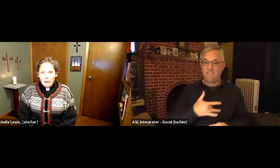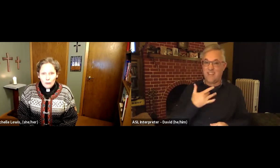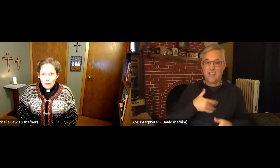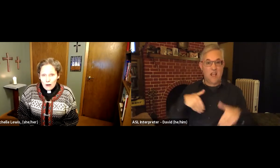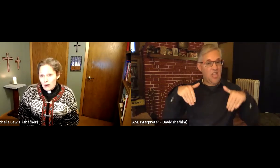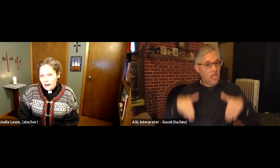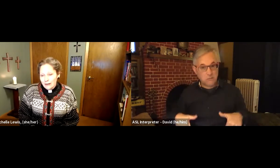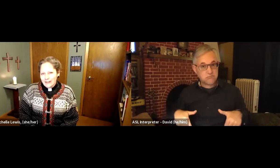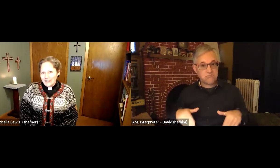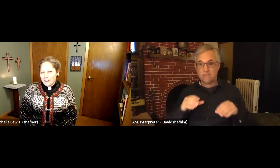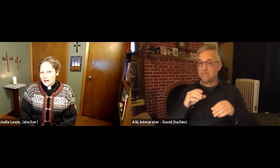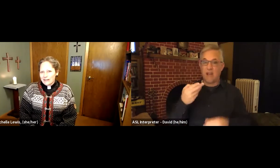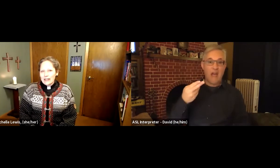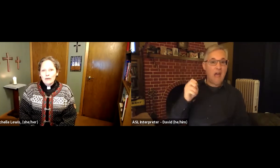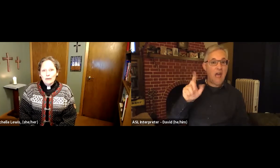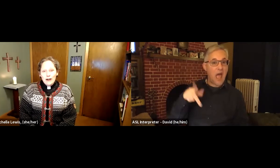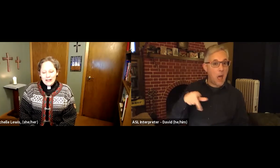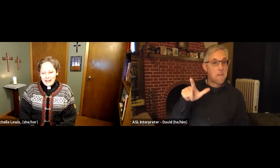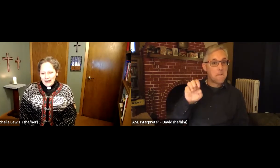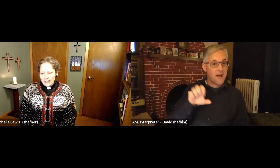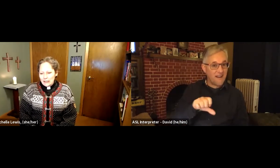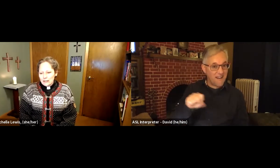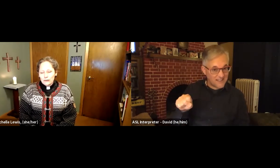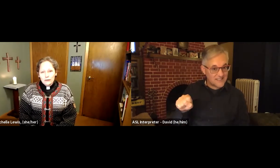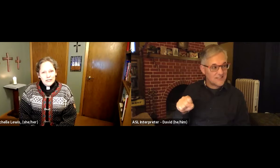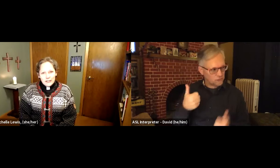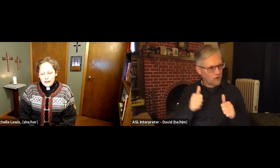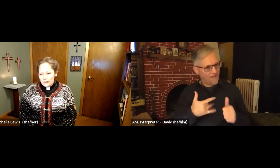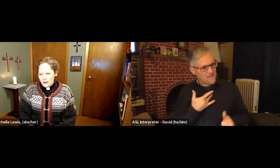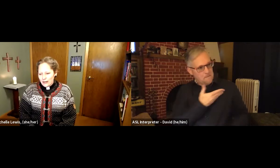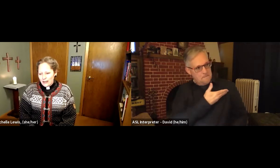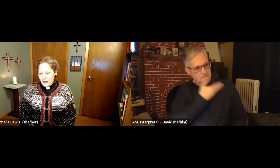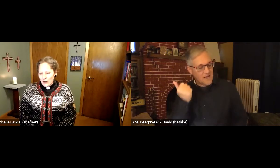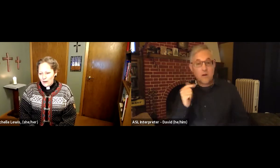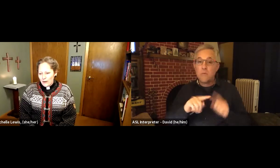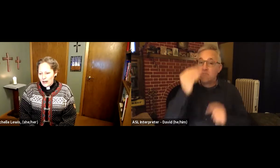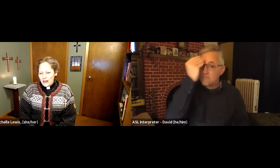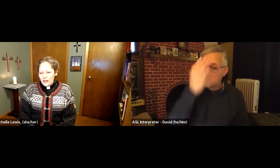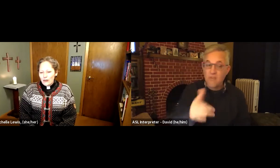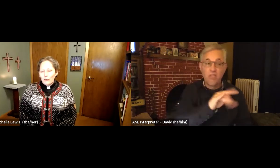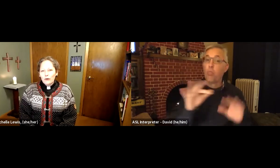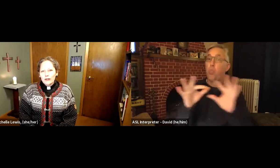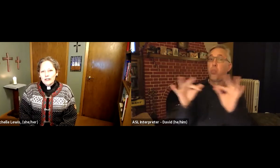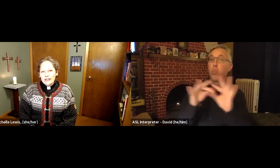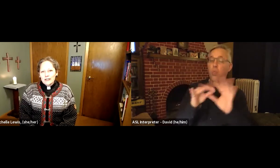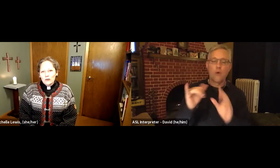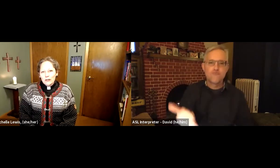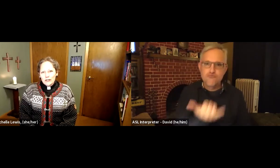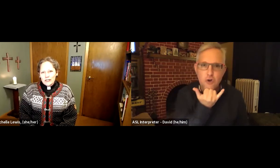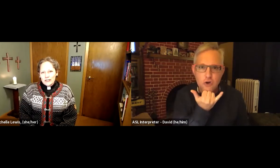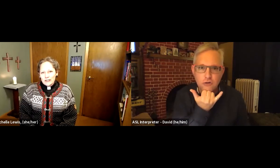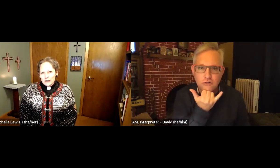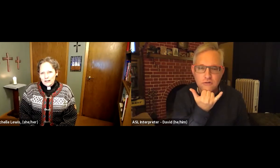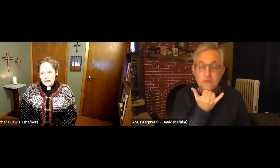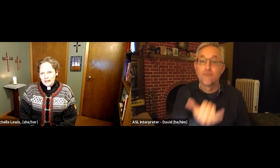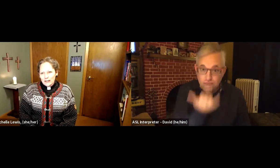But they were wrong. They were wrong then, and it's still wrong now. The world is